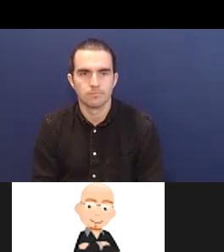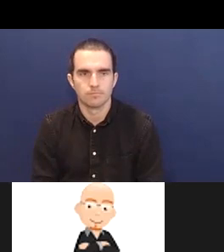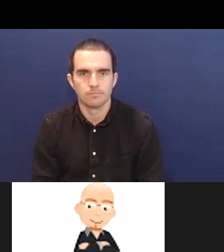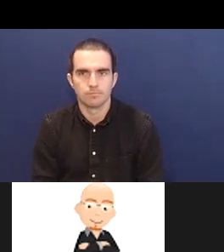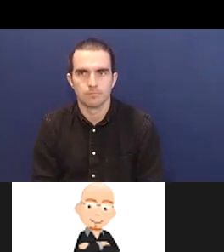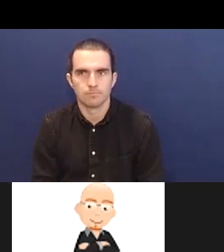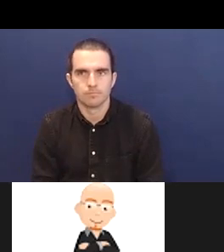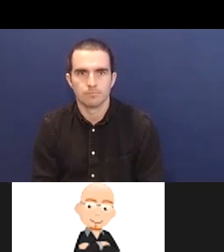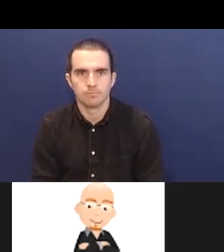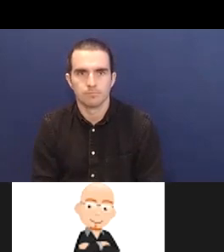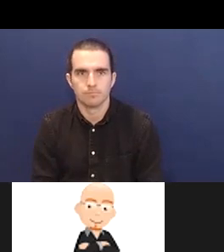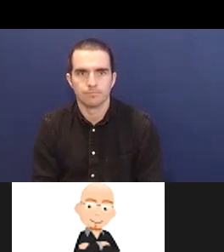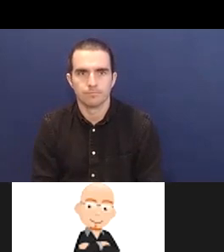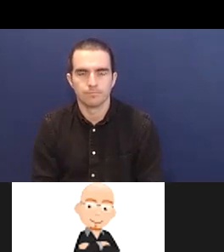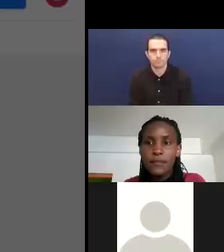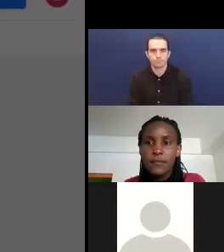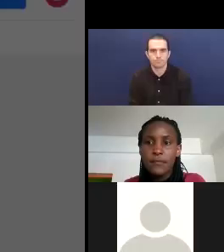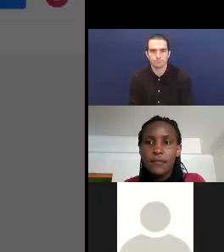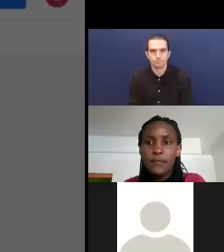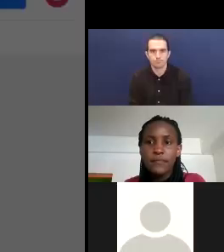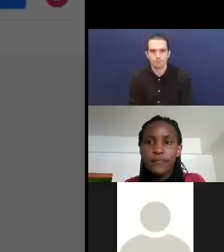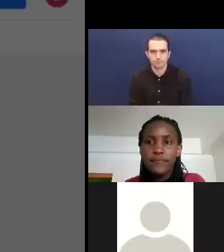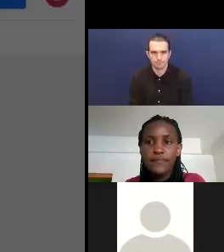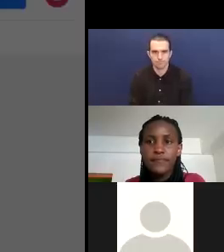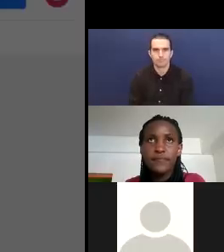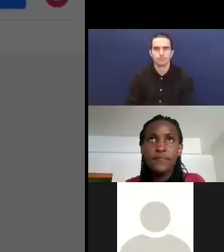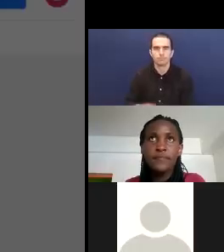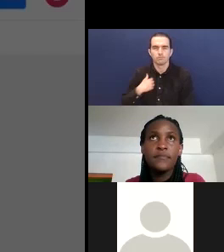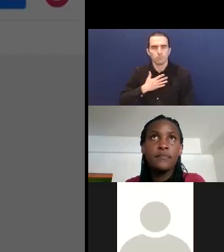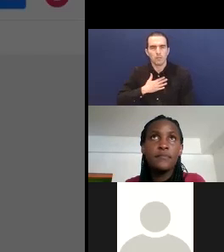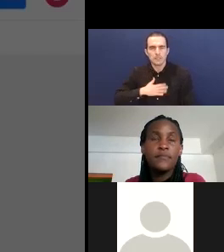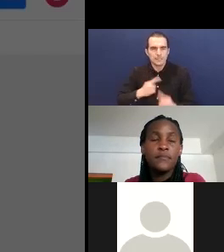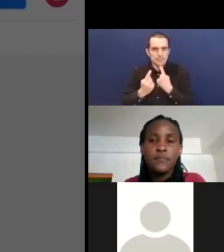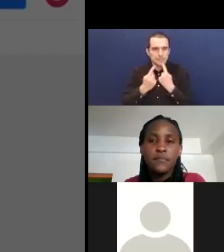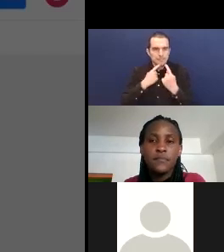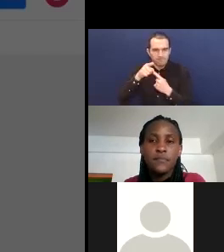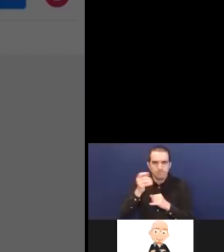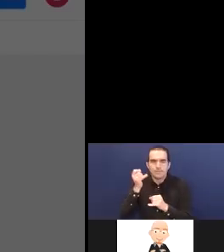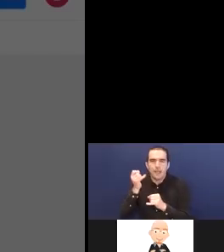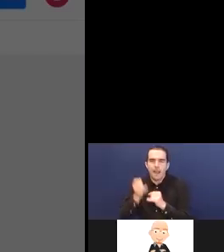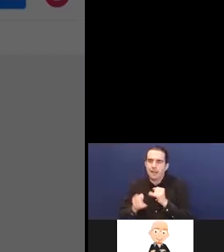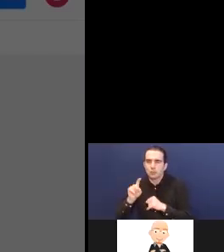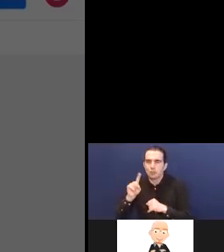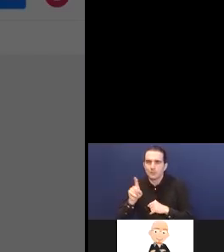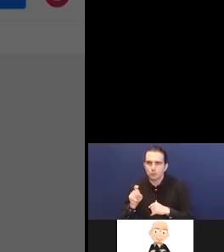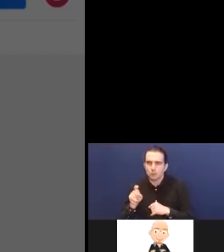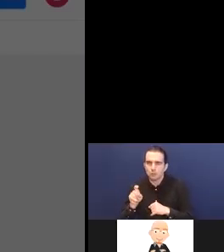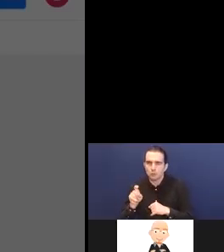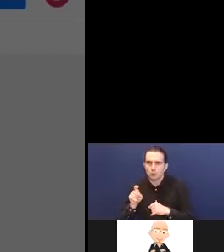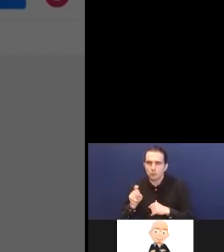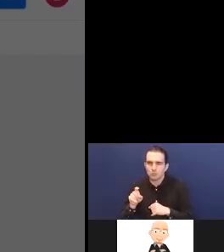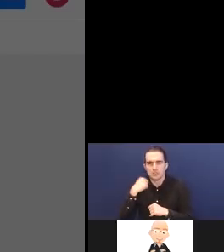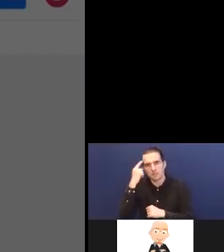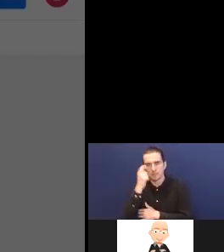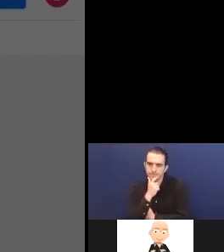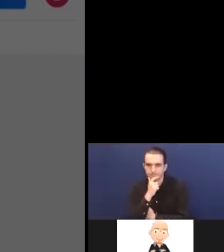I just need to talk about the last question. I just consider the interruption is one of the risks of digital